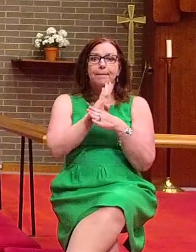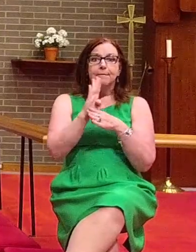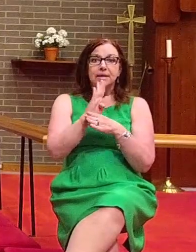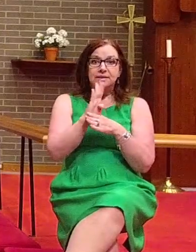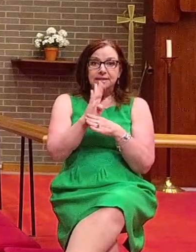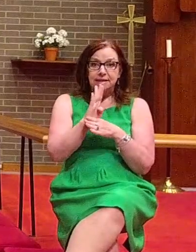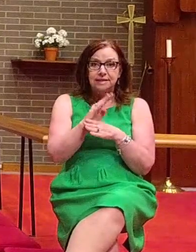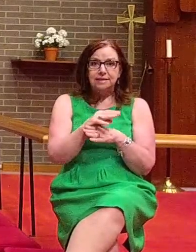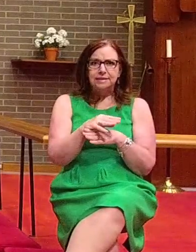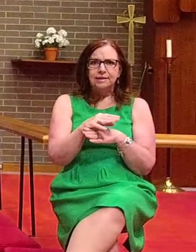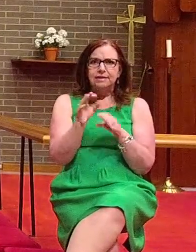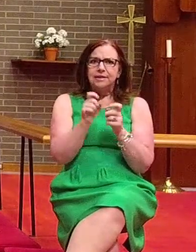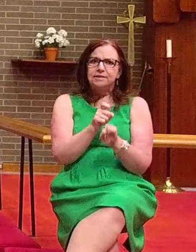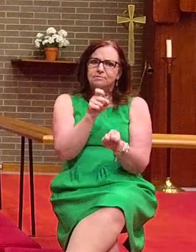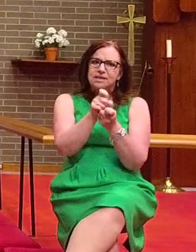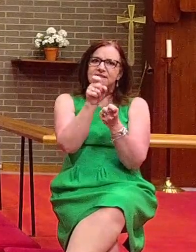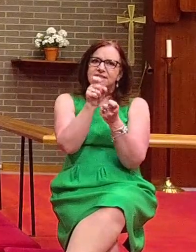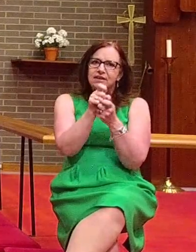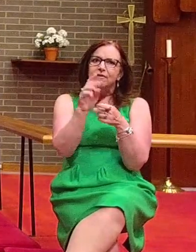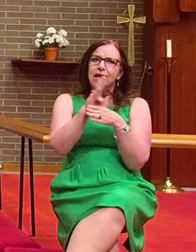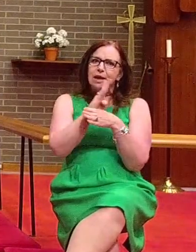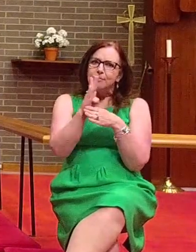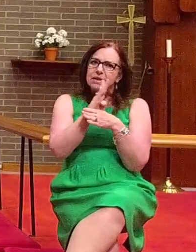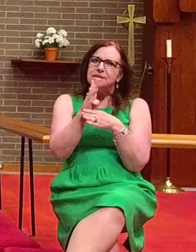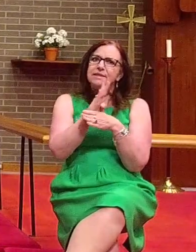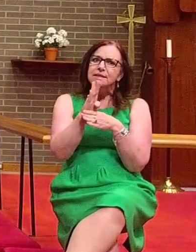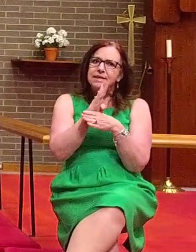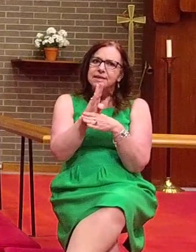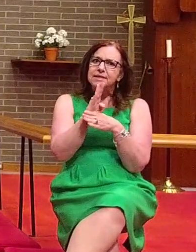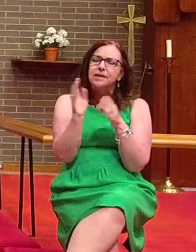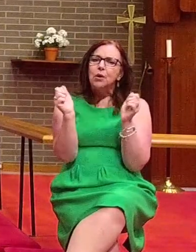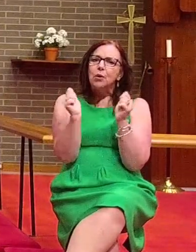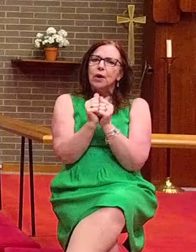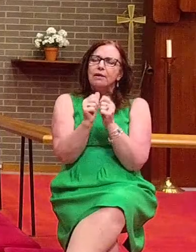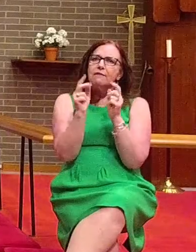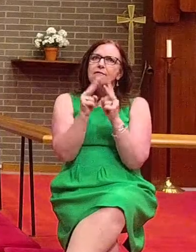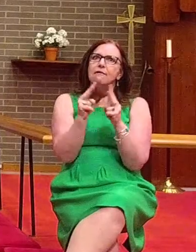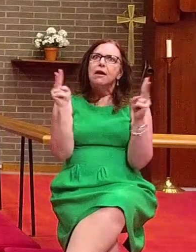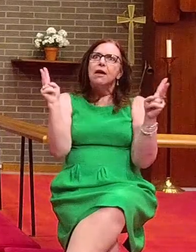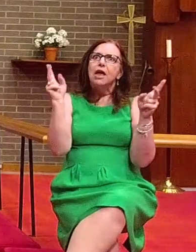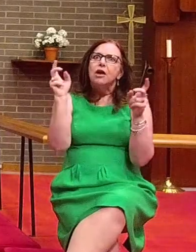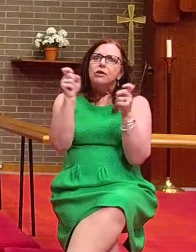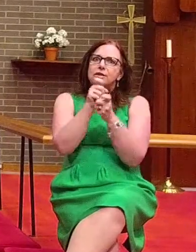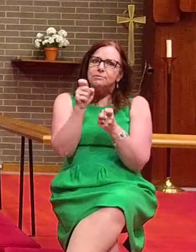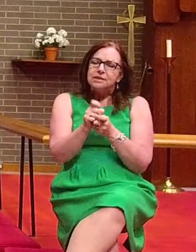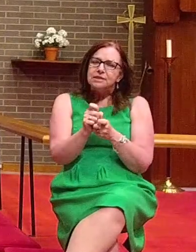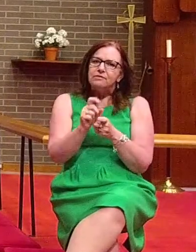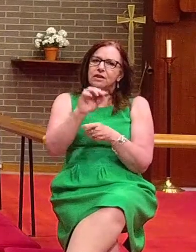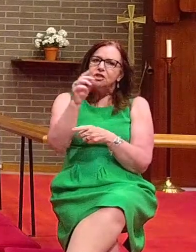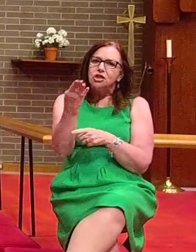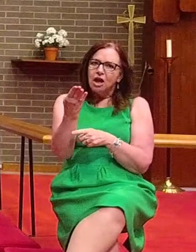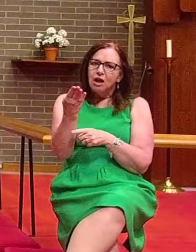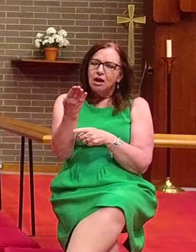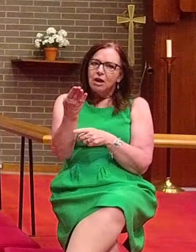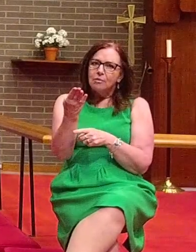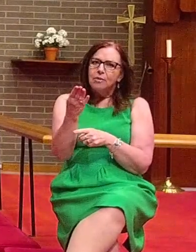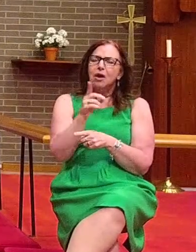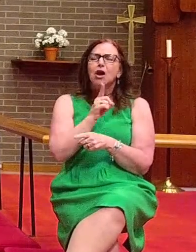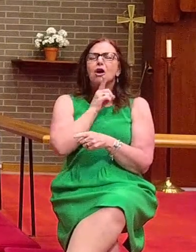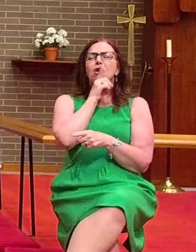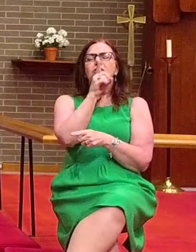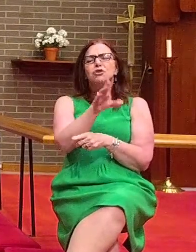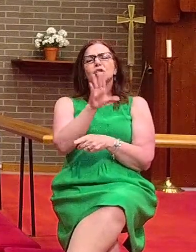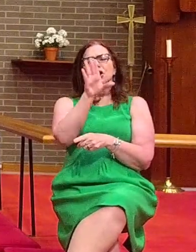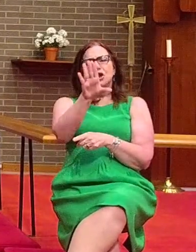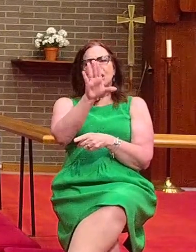A very specific business with a very specific job. Sure, you all